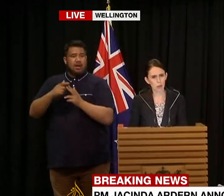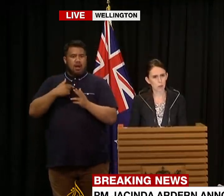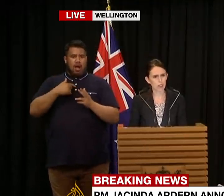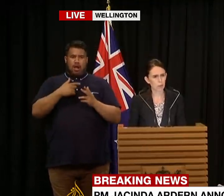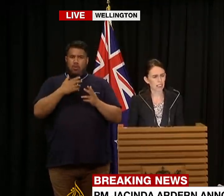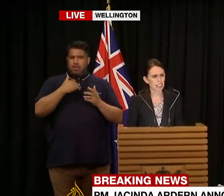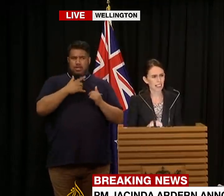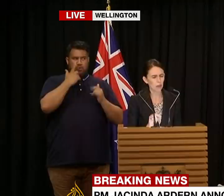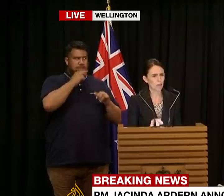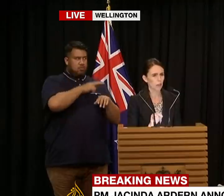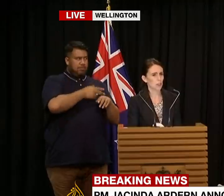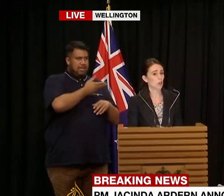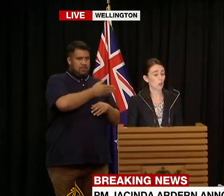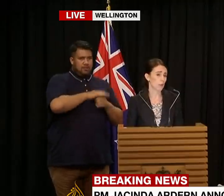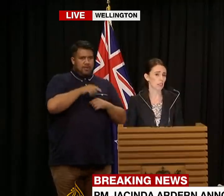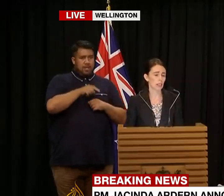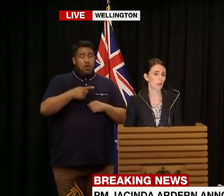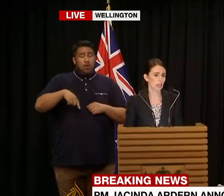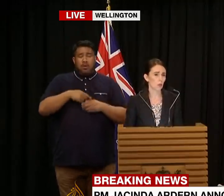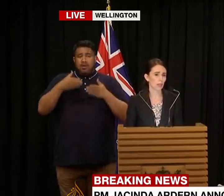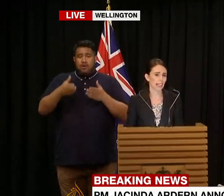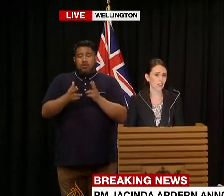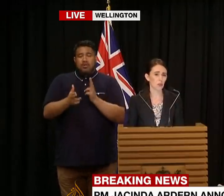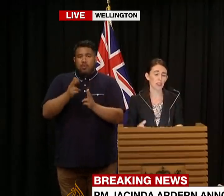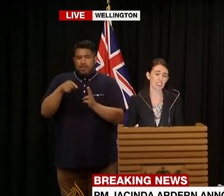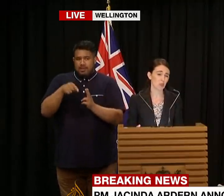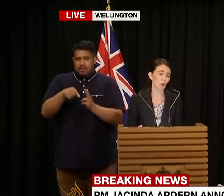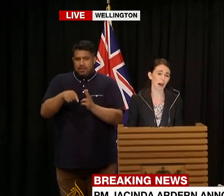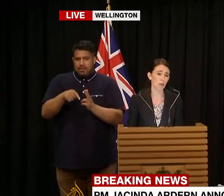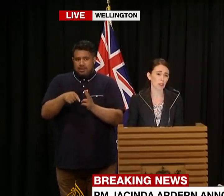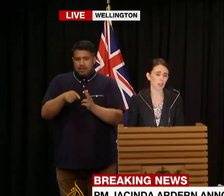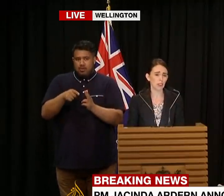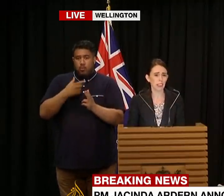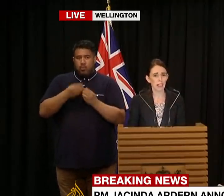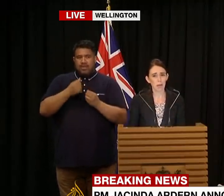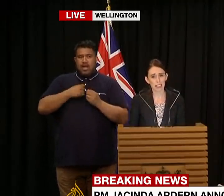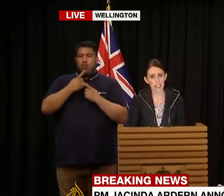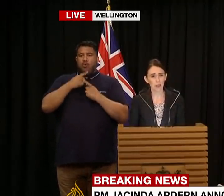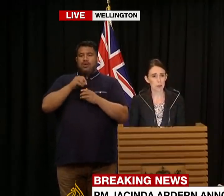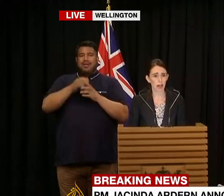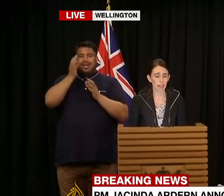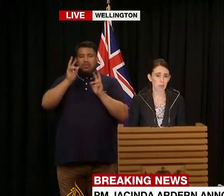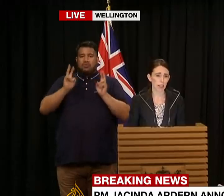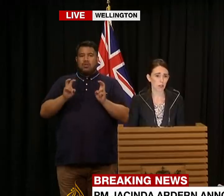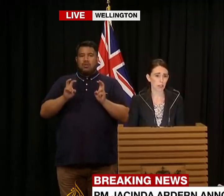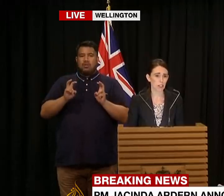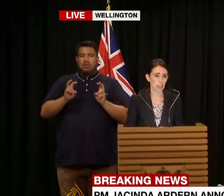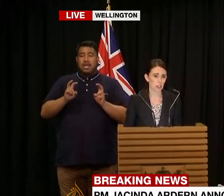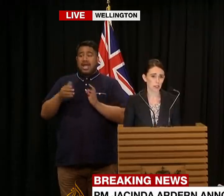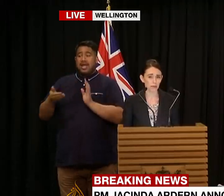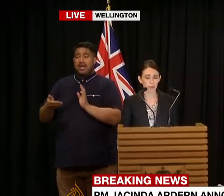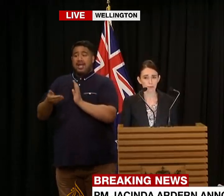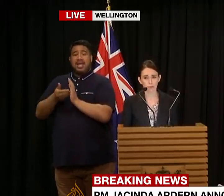exactly with police. Again, we're focused on the weapons and with the order in council because that's what we're able to do. Accessories we're having to ban